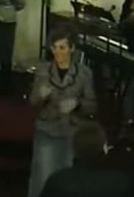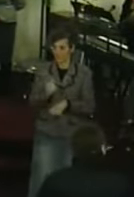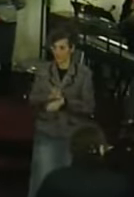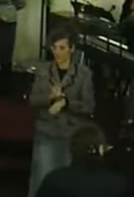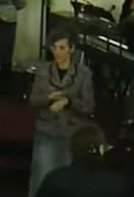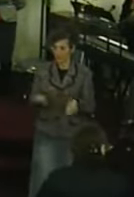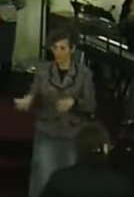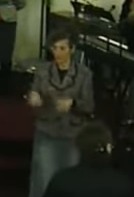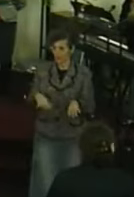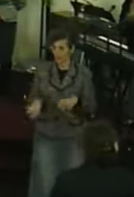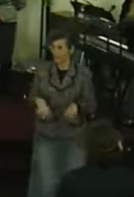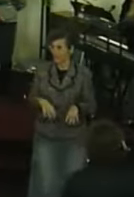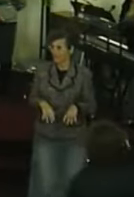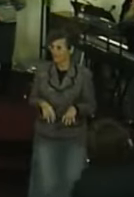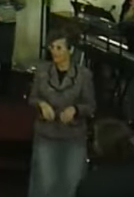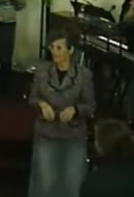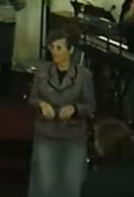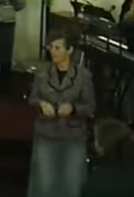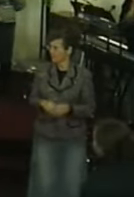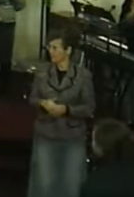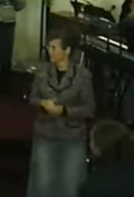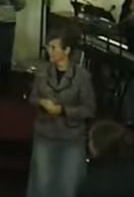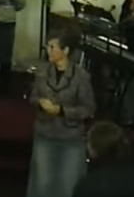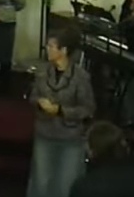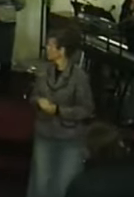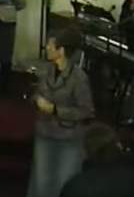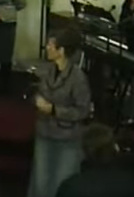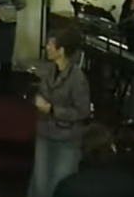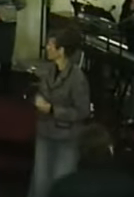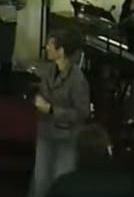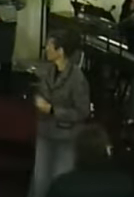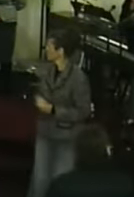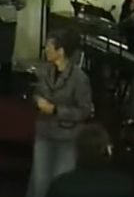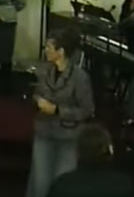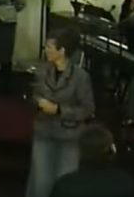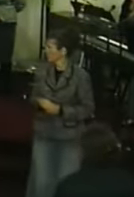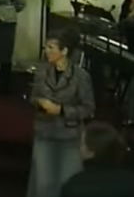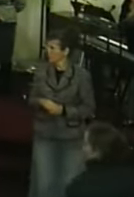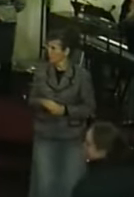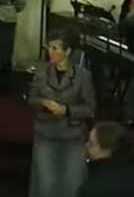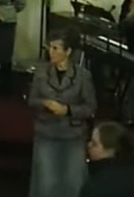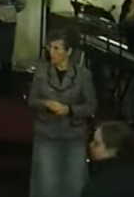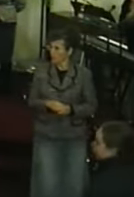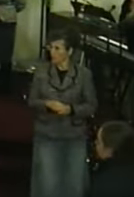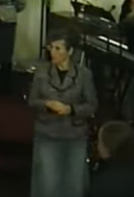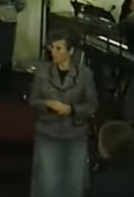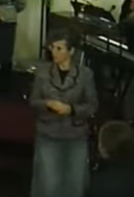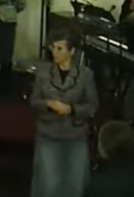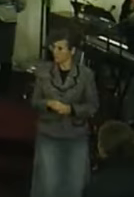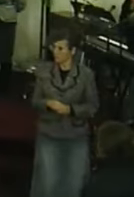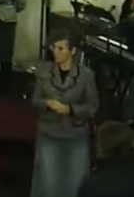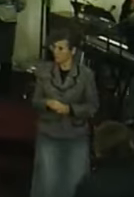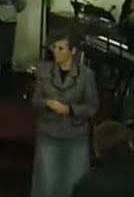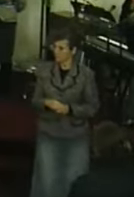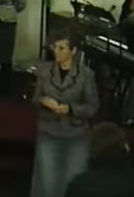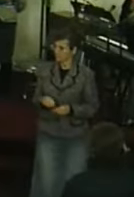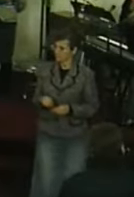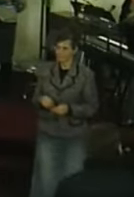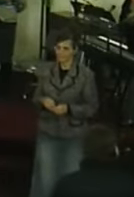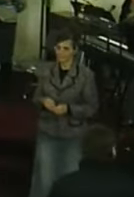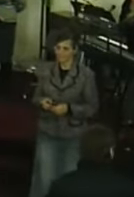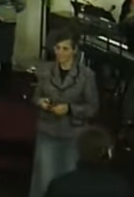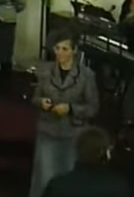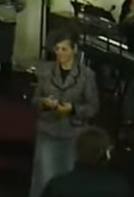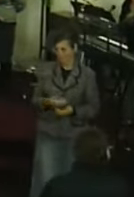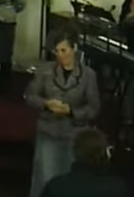see Sister Lisa about Temple Builders. See Brother Tom if you need to pay for your dinner for Sunday. If you're here and you didn't